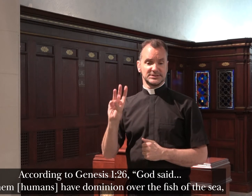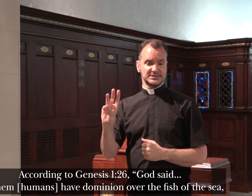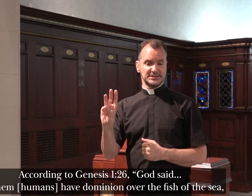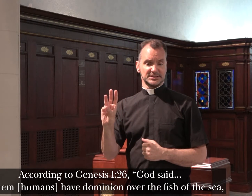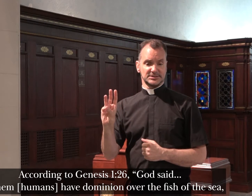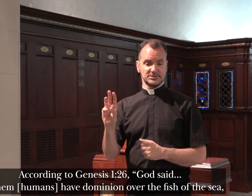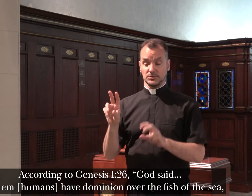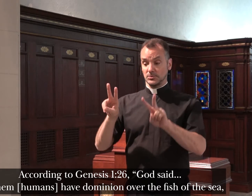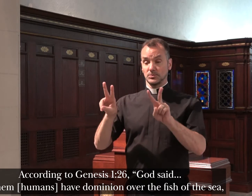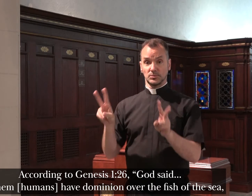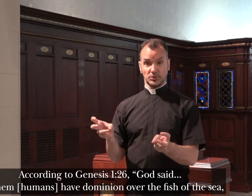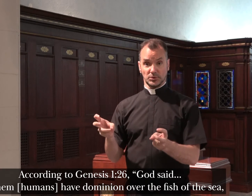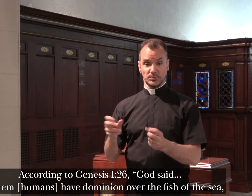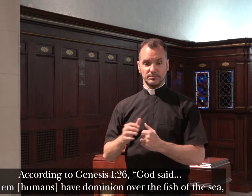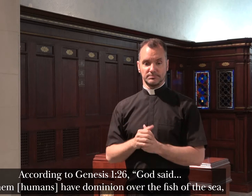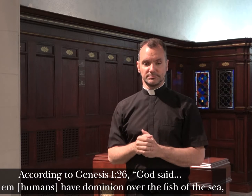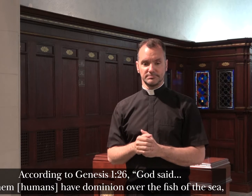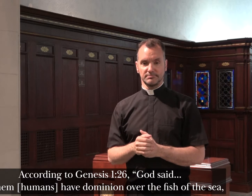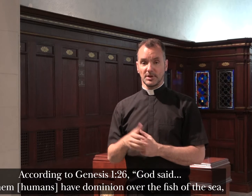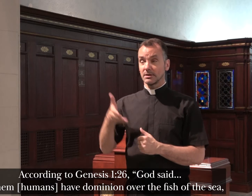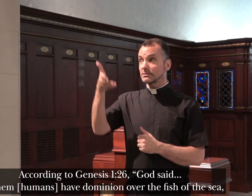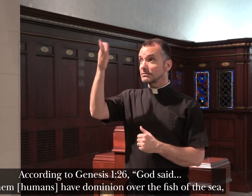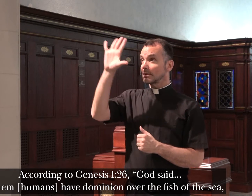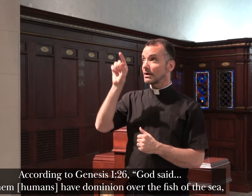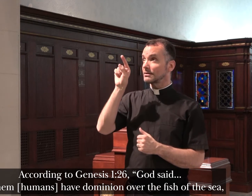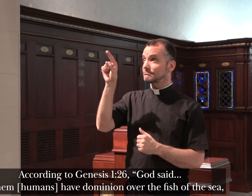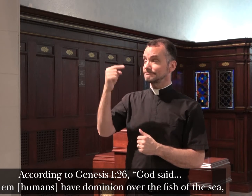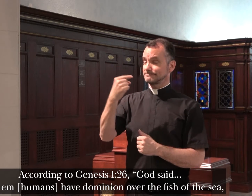dominion over the fish of the sea and have